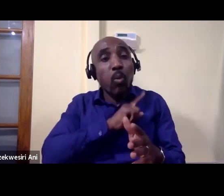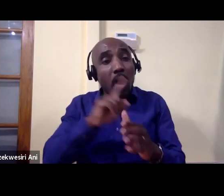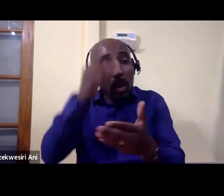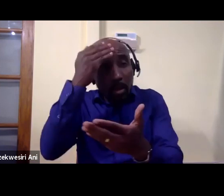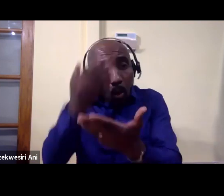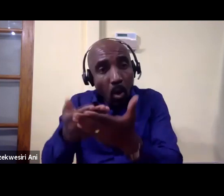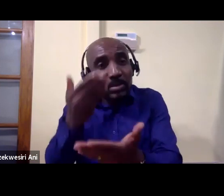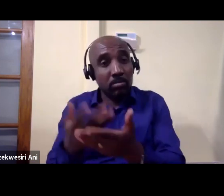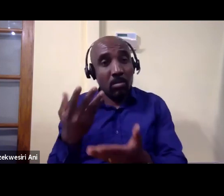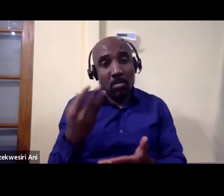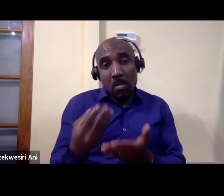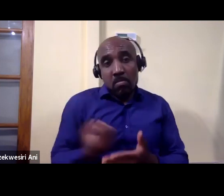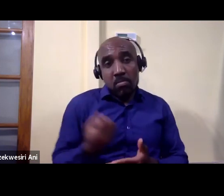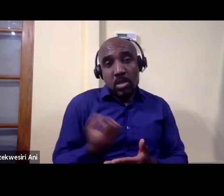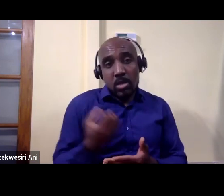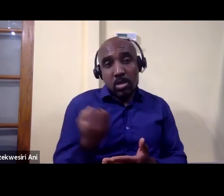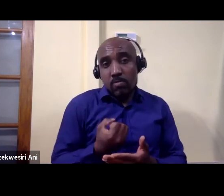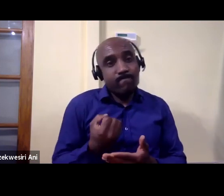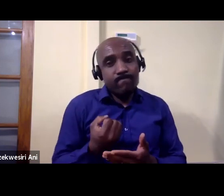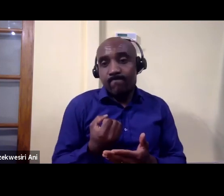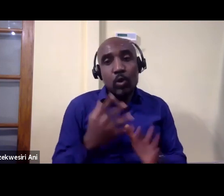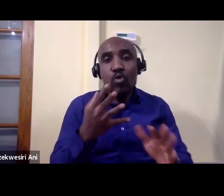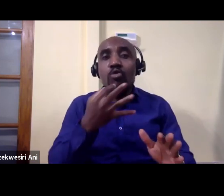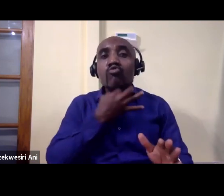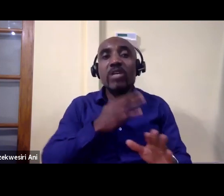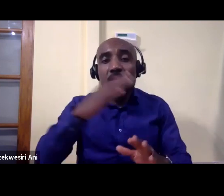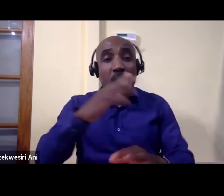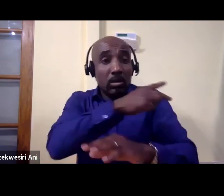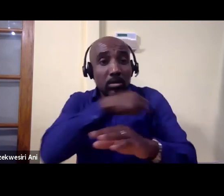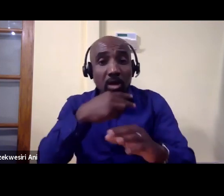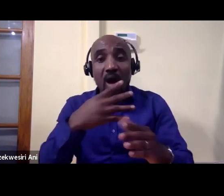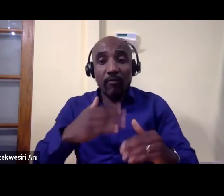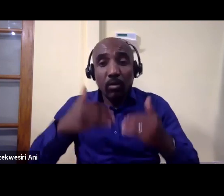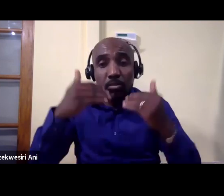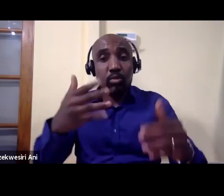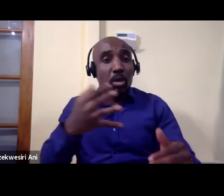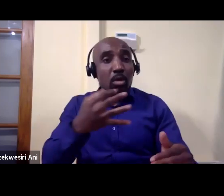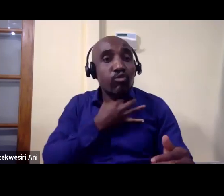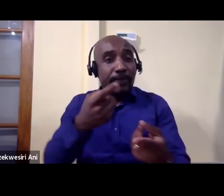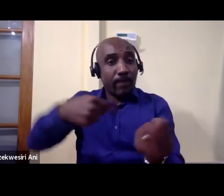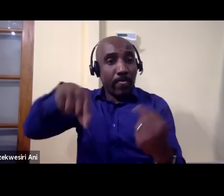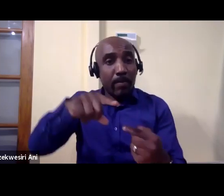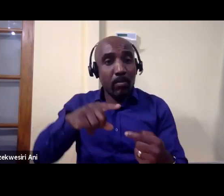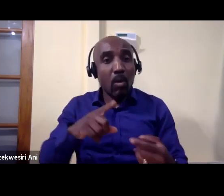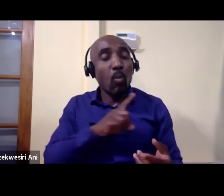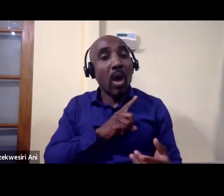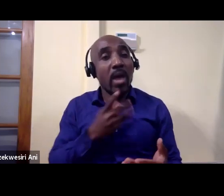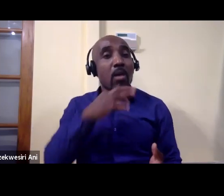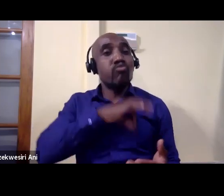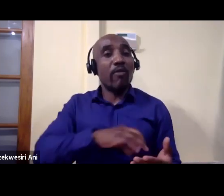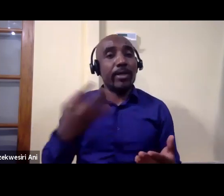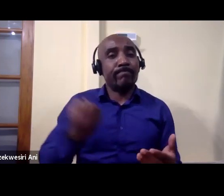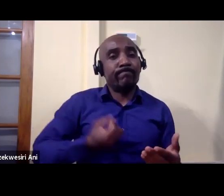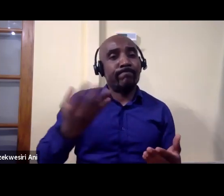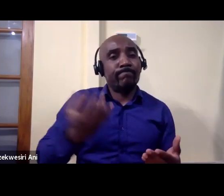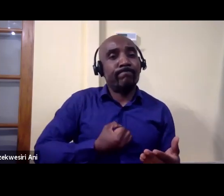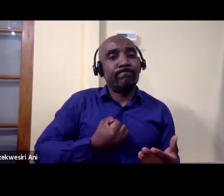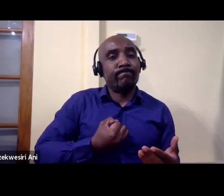line, and have been prepared to sacrifice their staff on the altar of